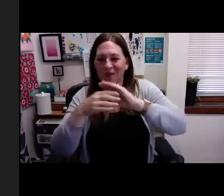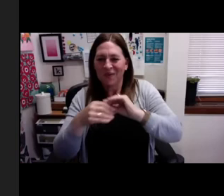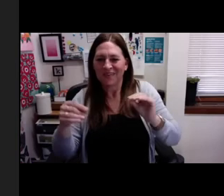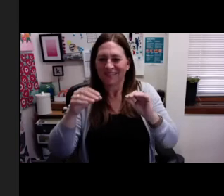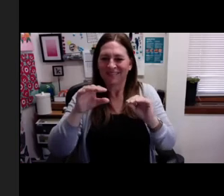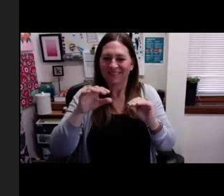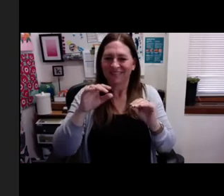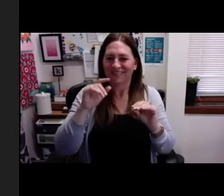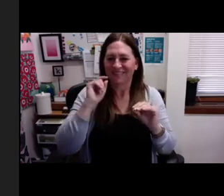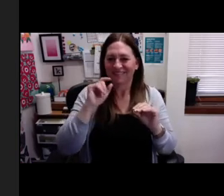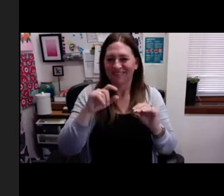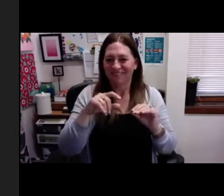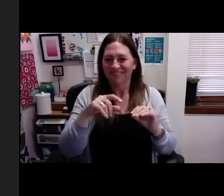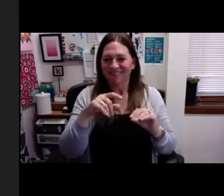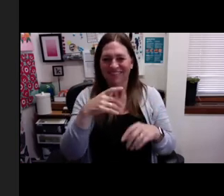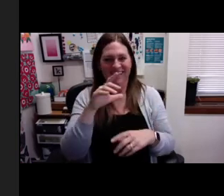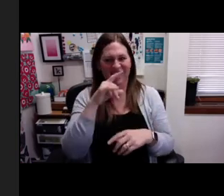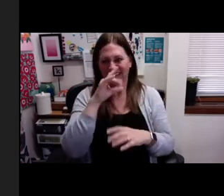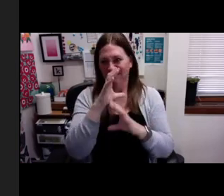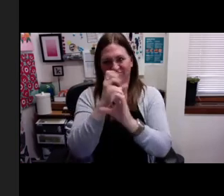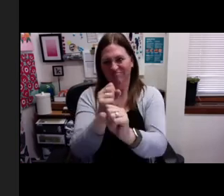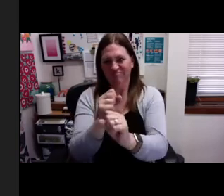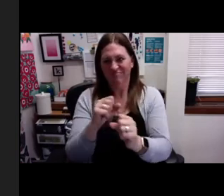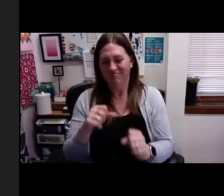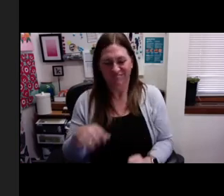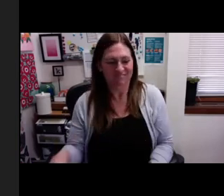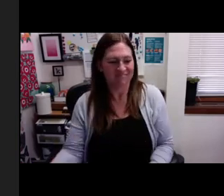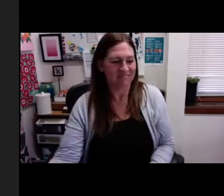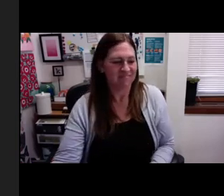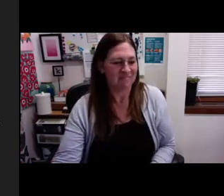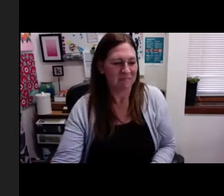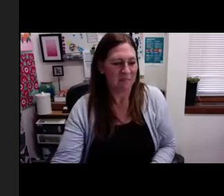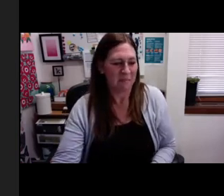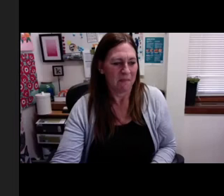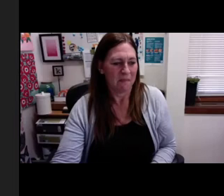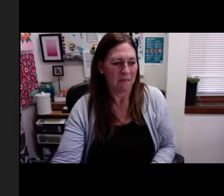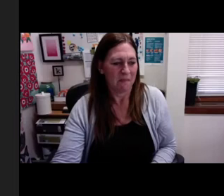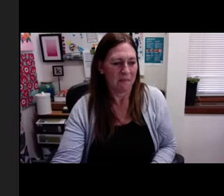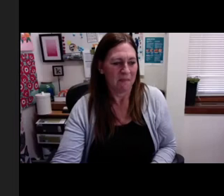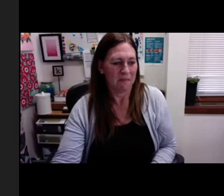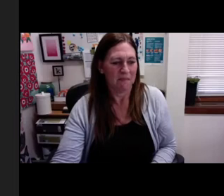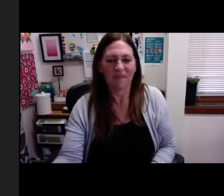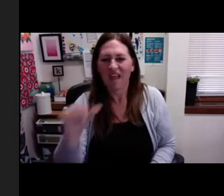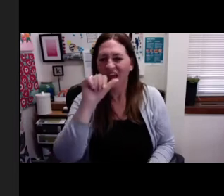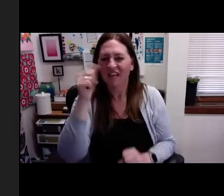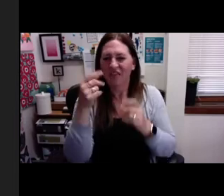signs to kind of try and make a story. And the kids are just really fascinated with